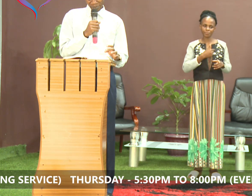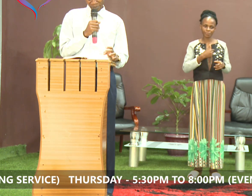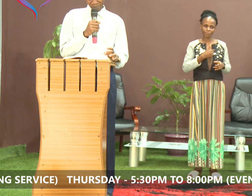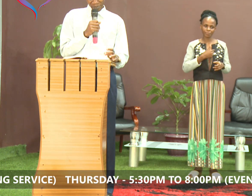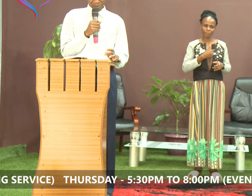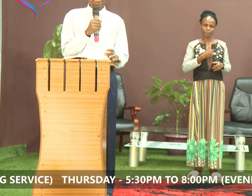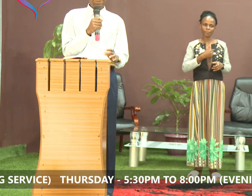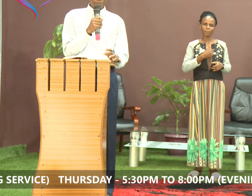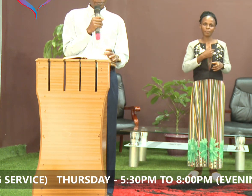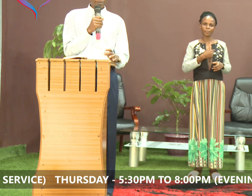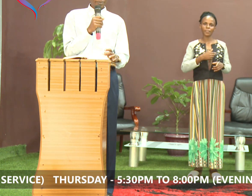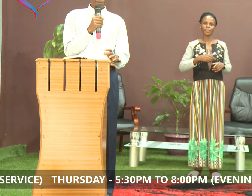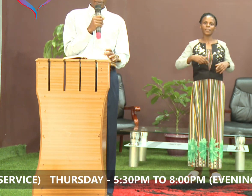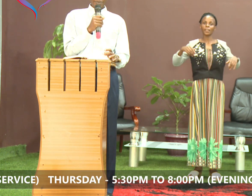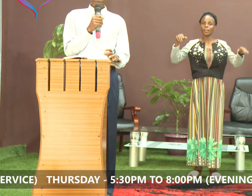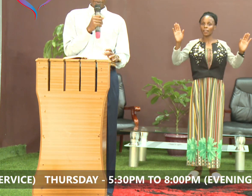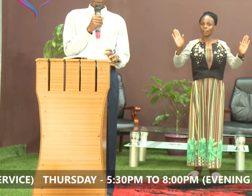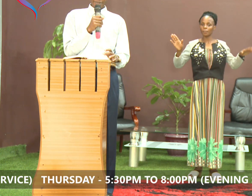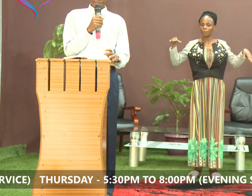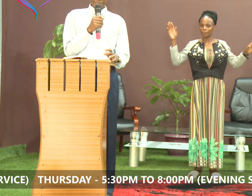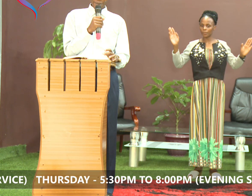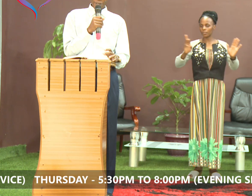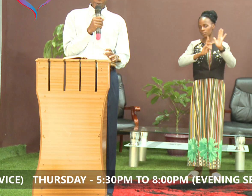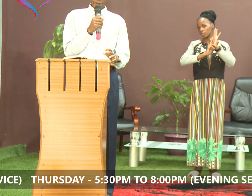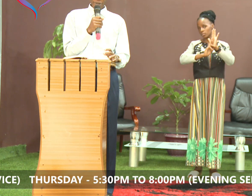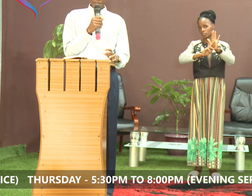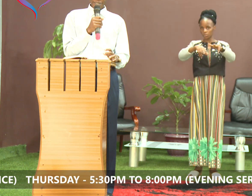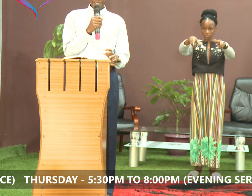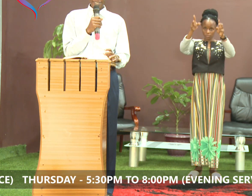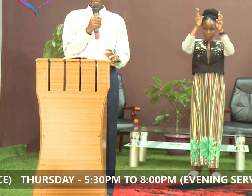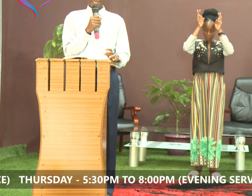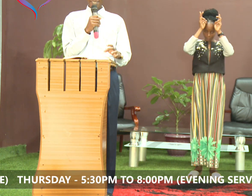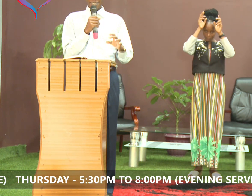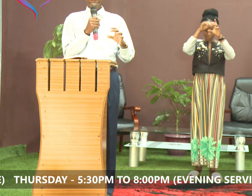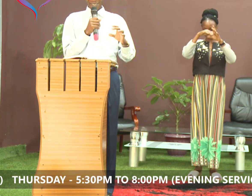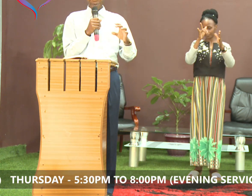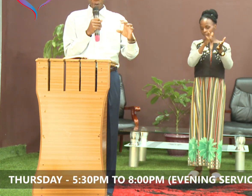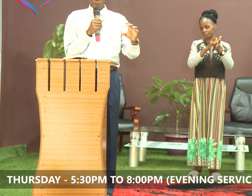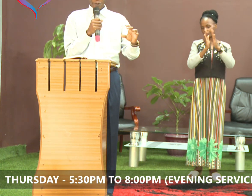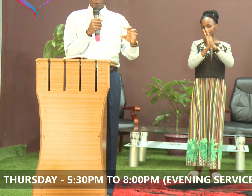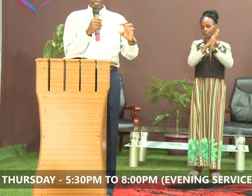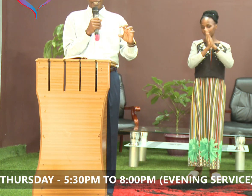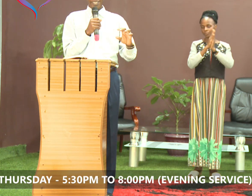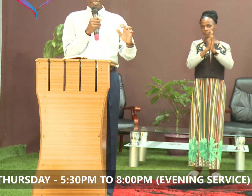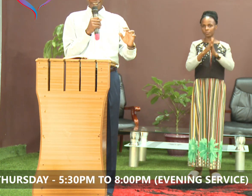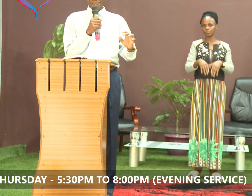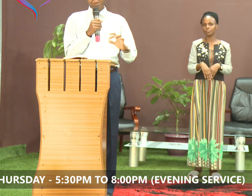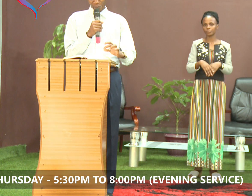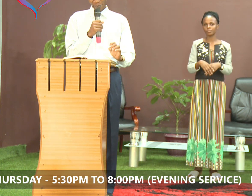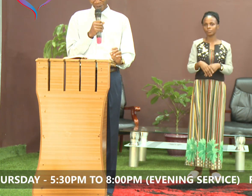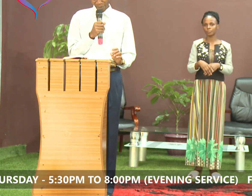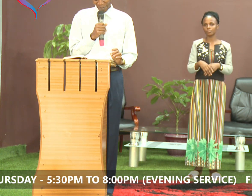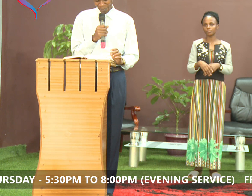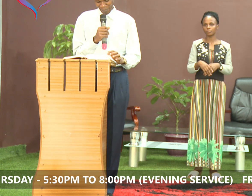that the birds represent Satan in that parable. Batugamba nti ebinyonyi bino bikikira Satani